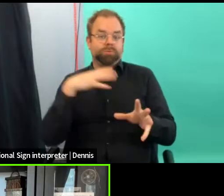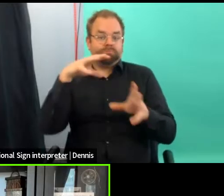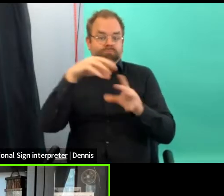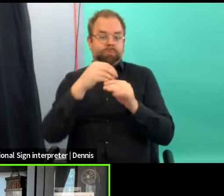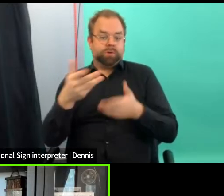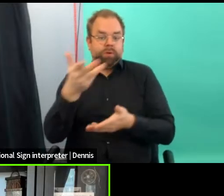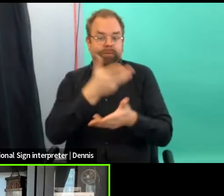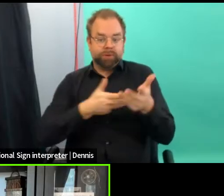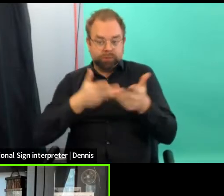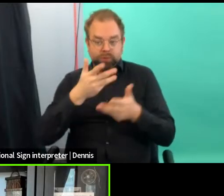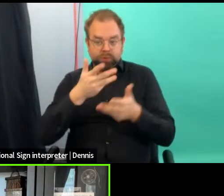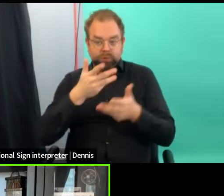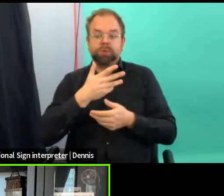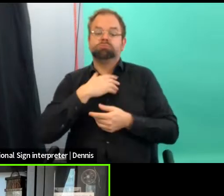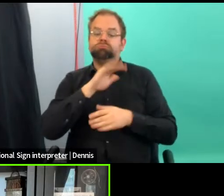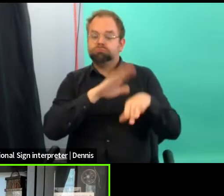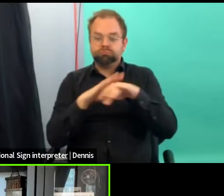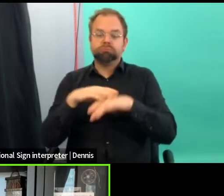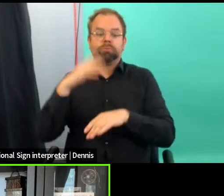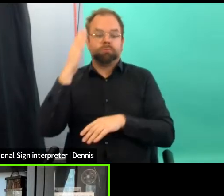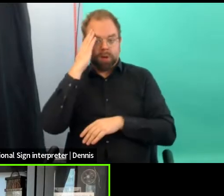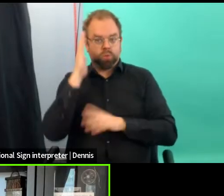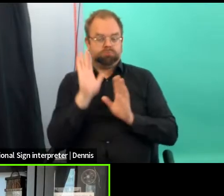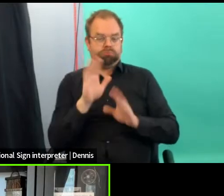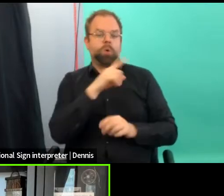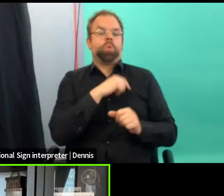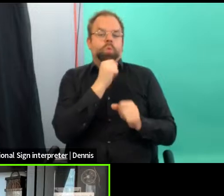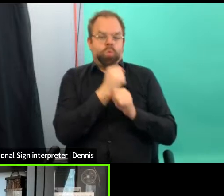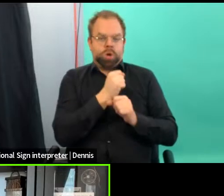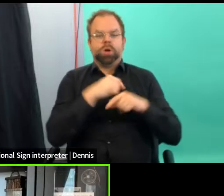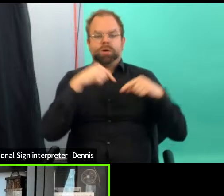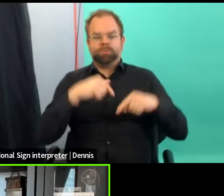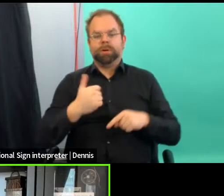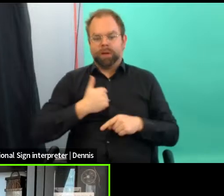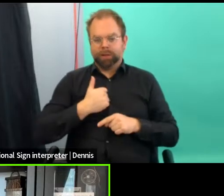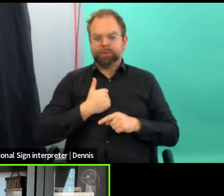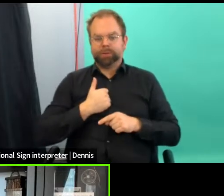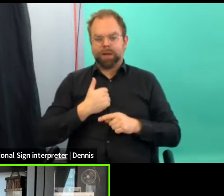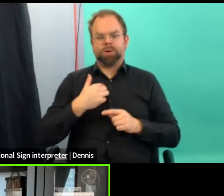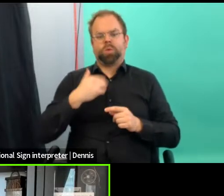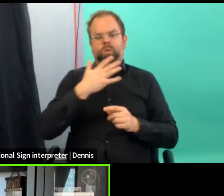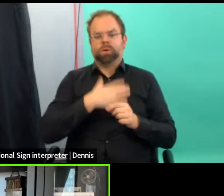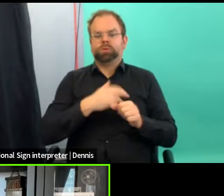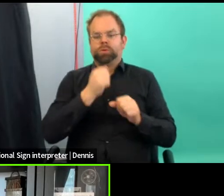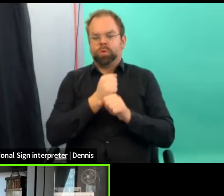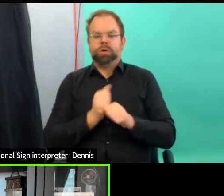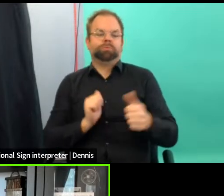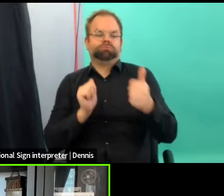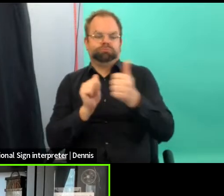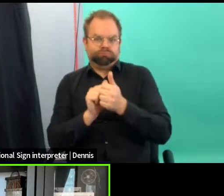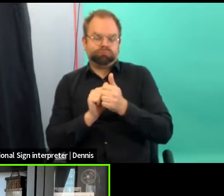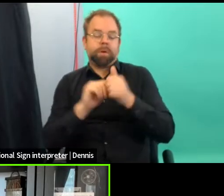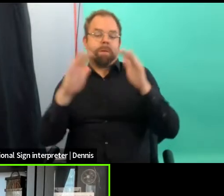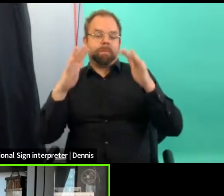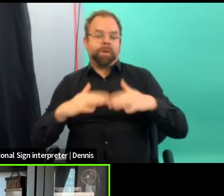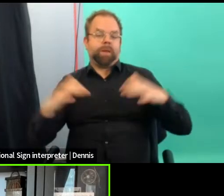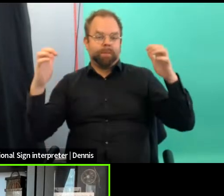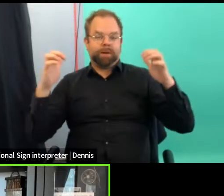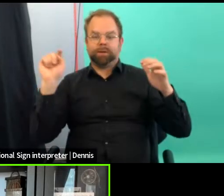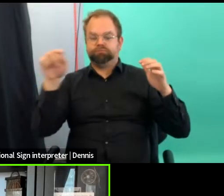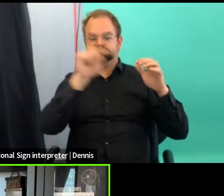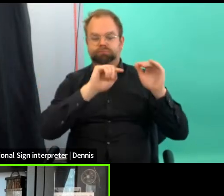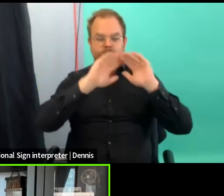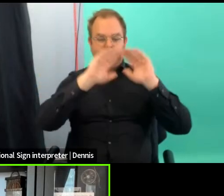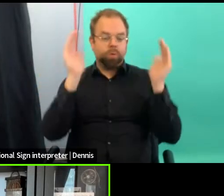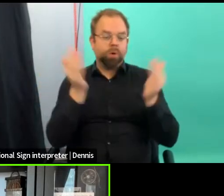So if you think that there's a connection you can help us make to further this conversation anywhere in the world, please reach out to us. And